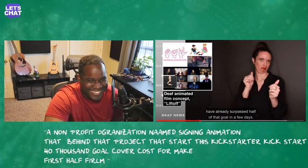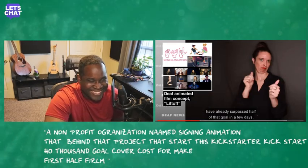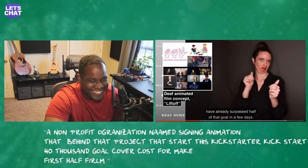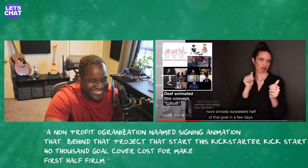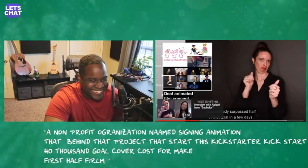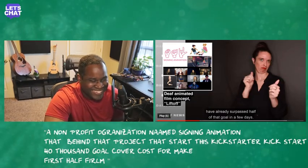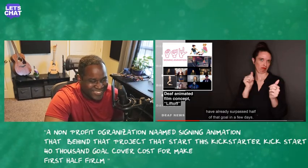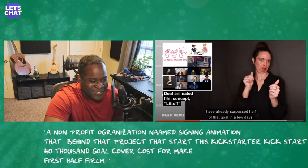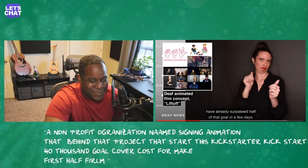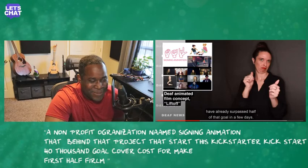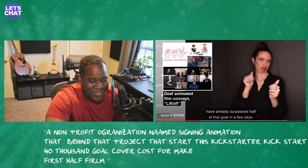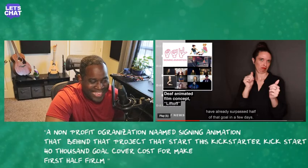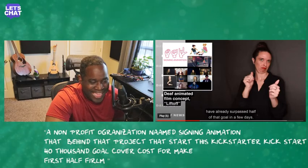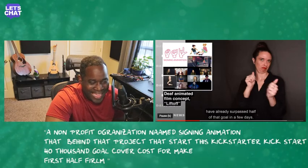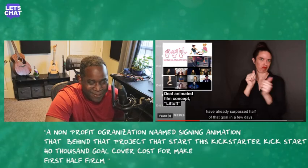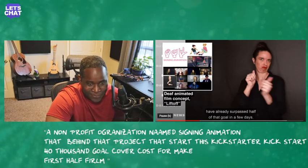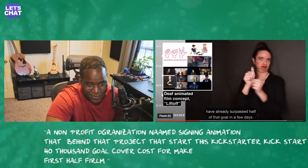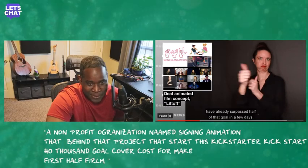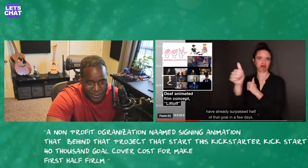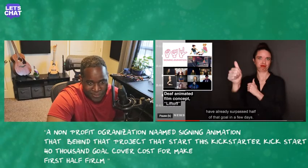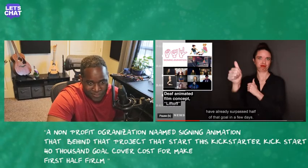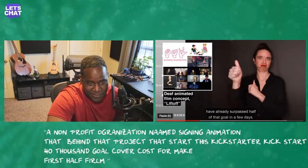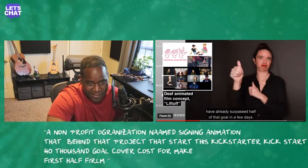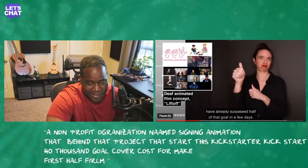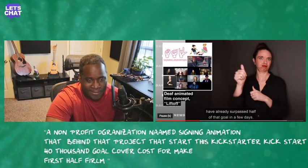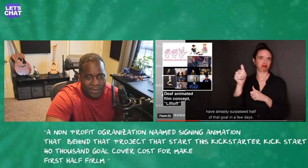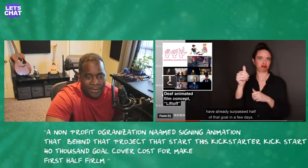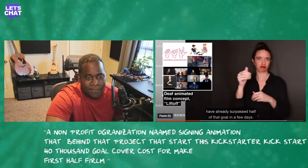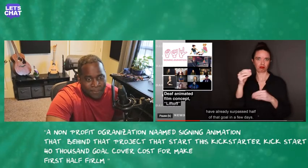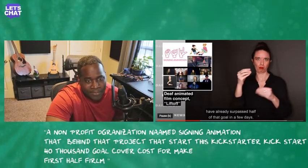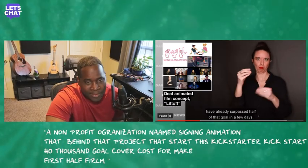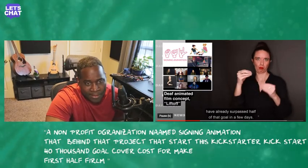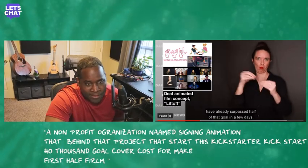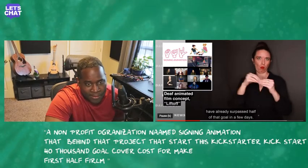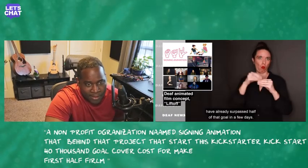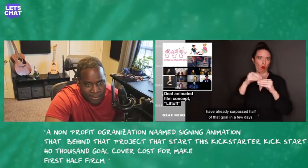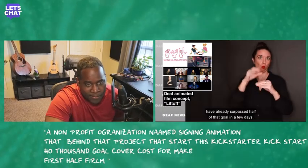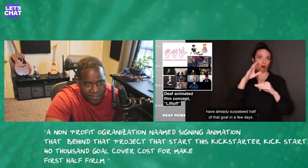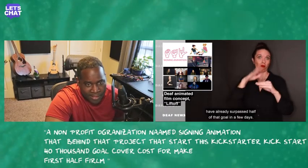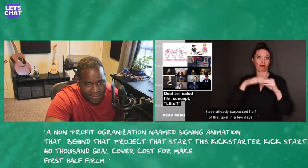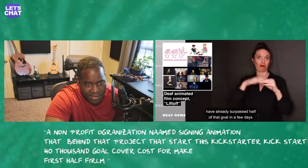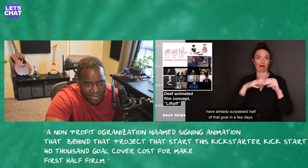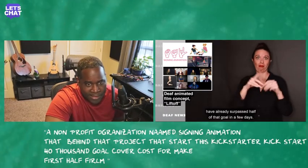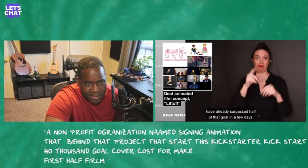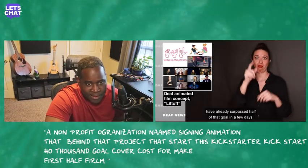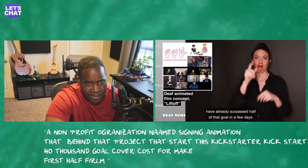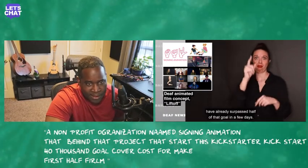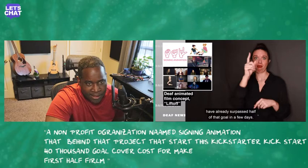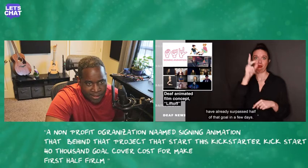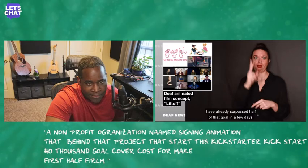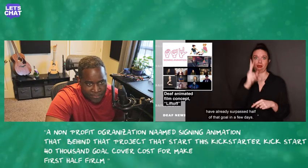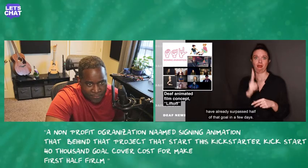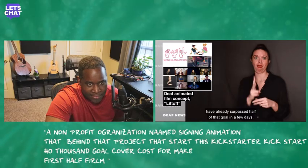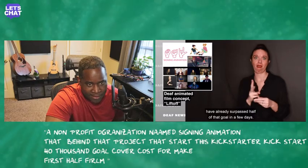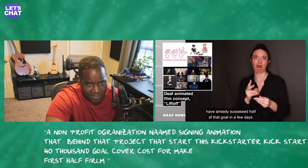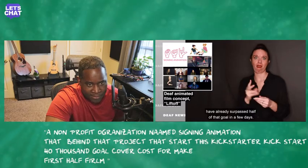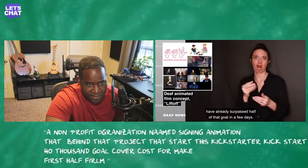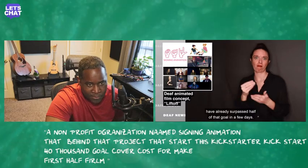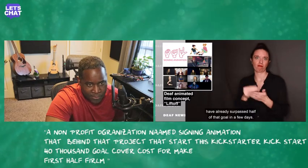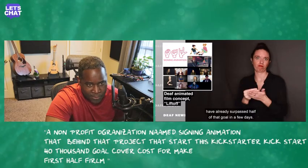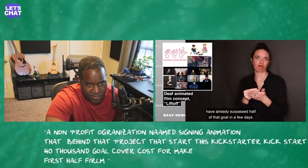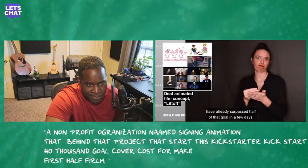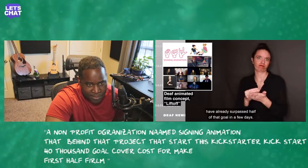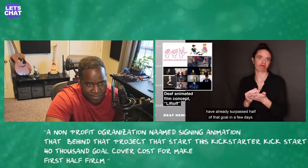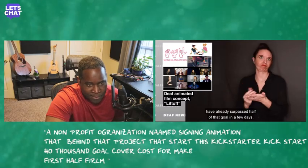faces. It's more than half. So she says, they exceeded their